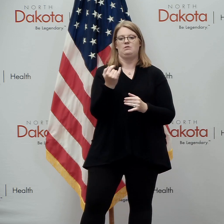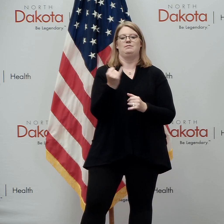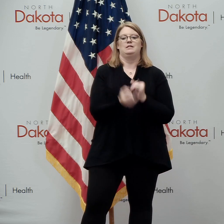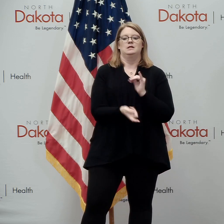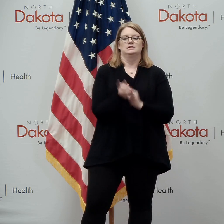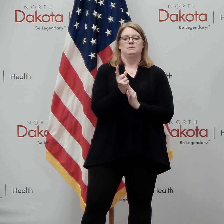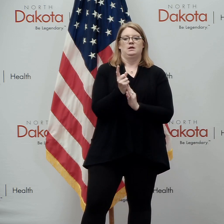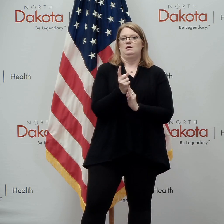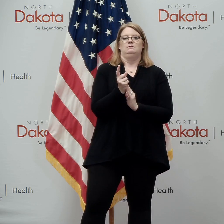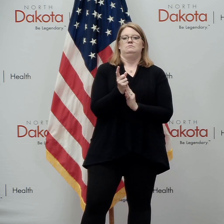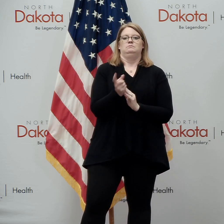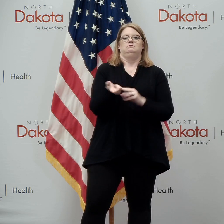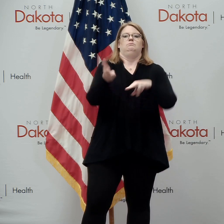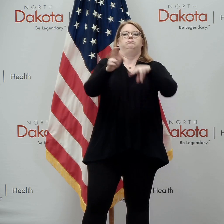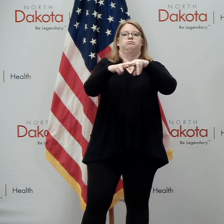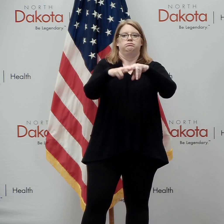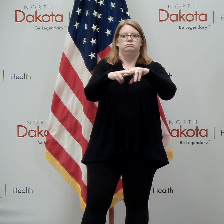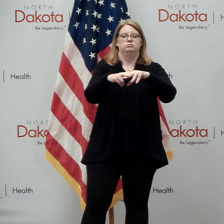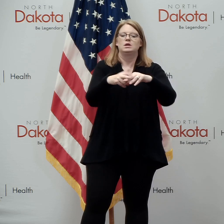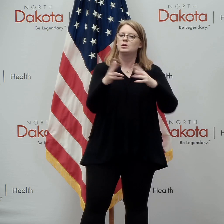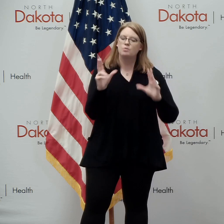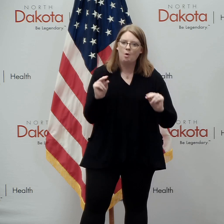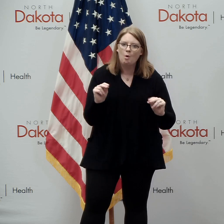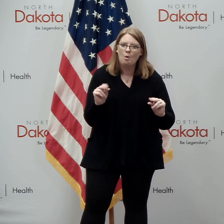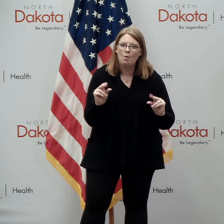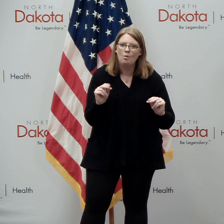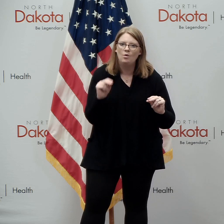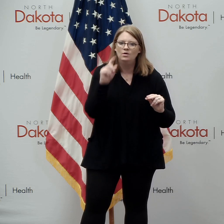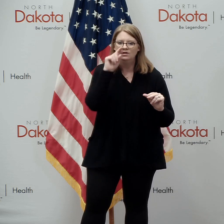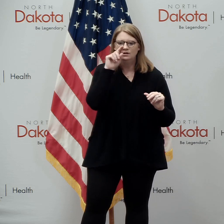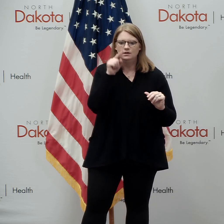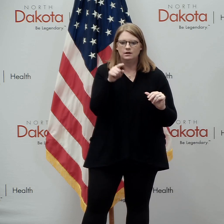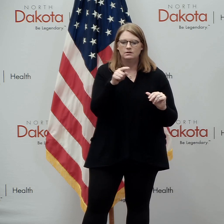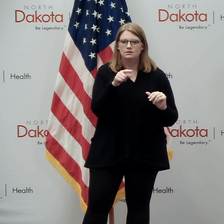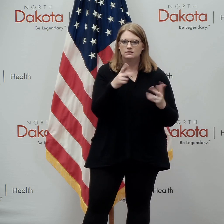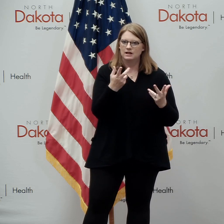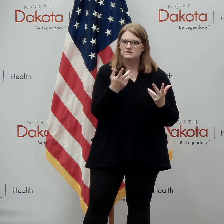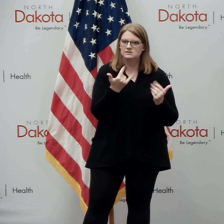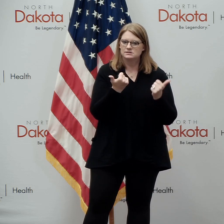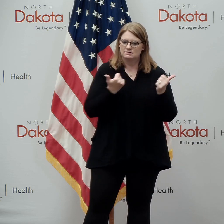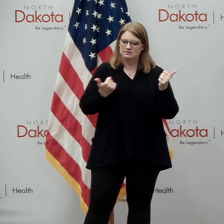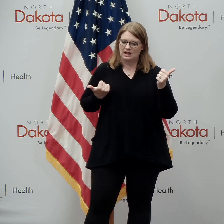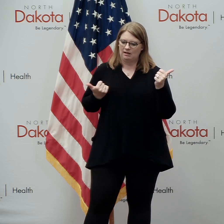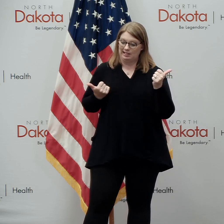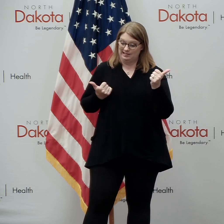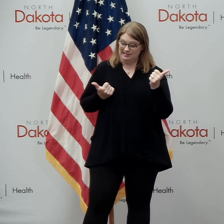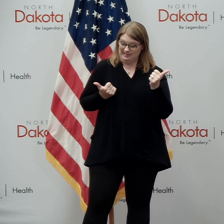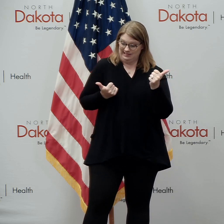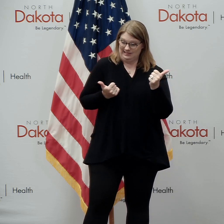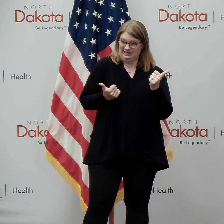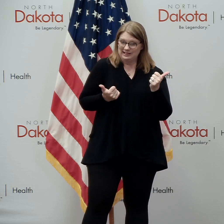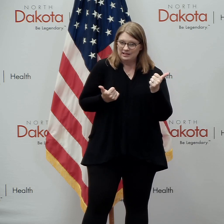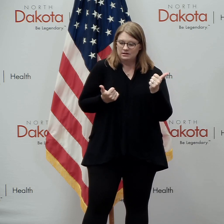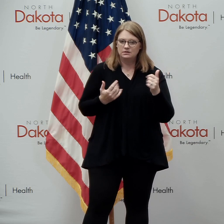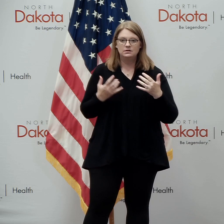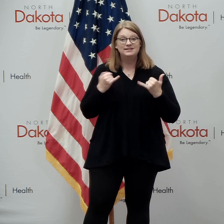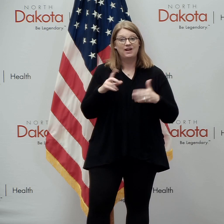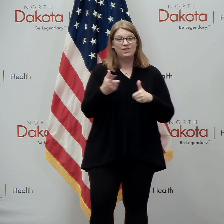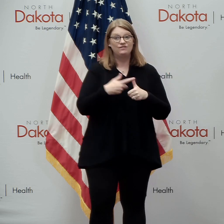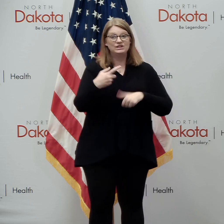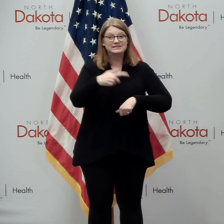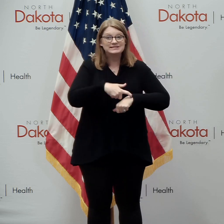rate to try to raise awareness, because these are lagging indicators. As we've talked about earlier, when we've now for the first time